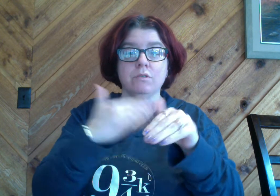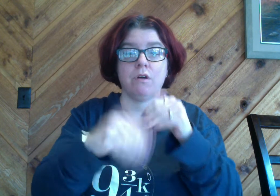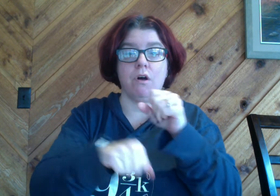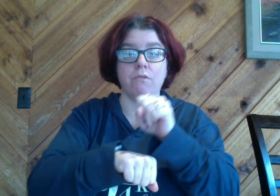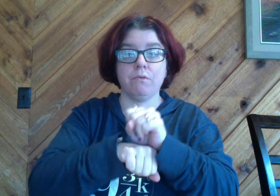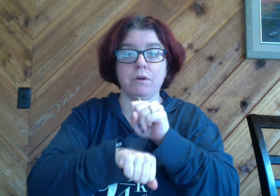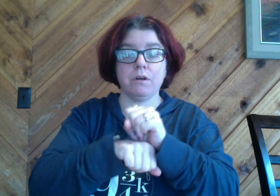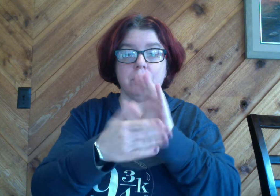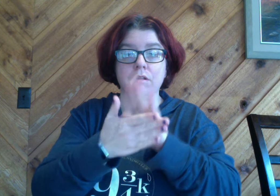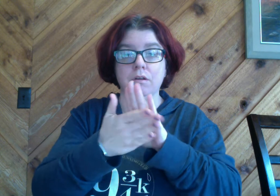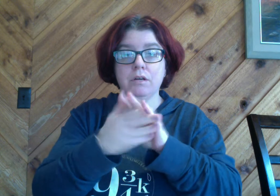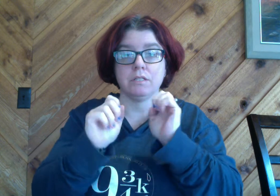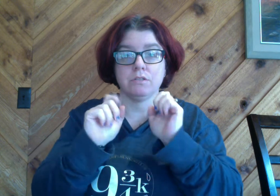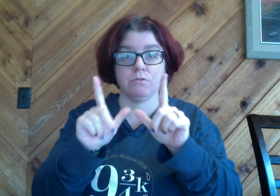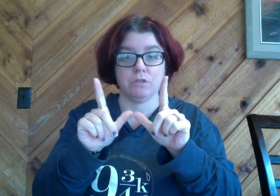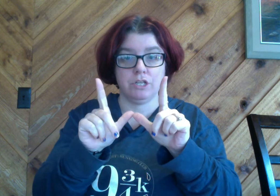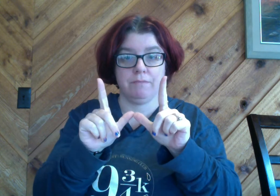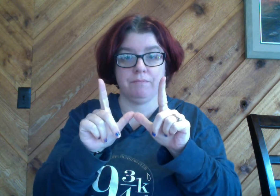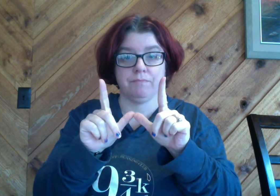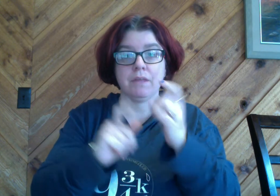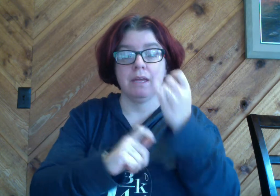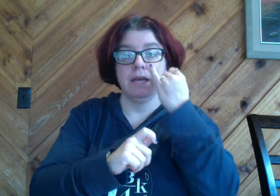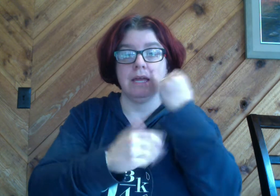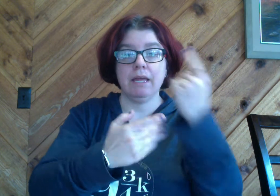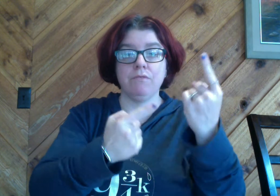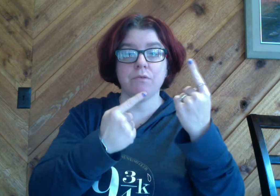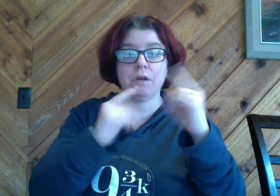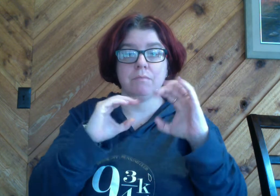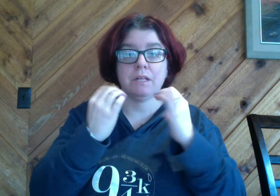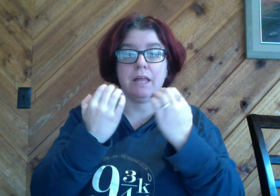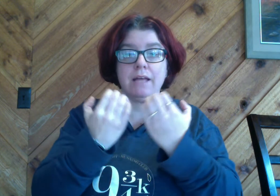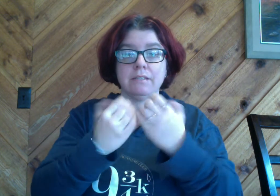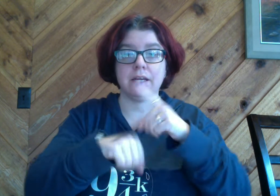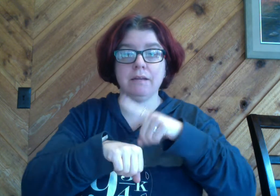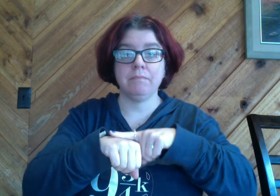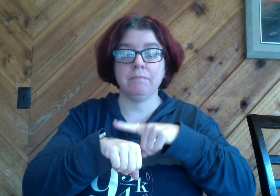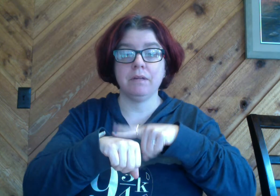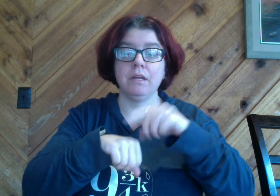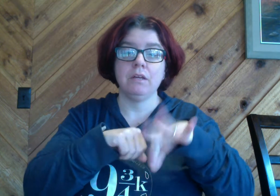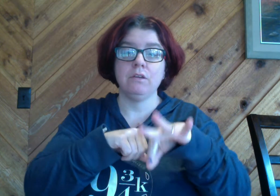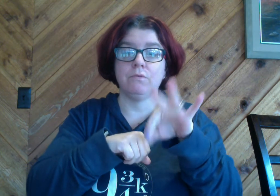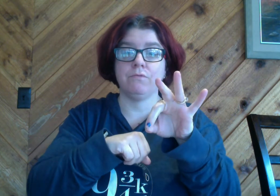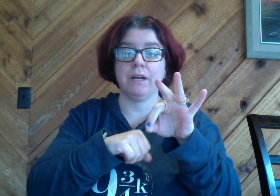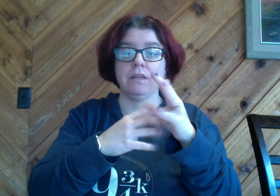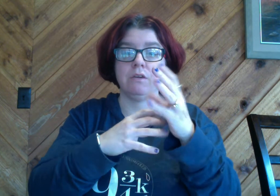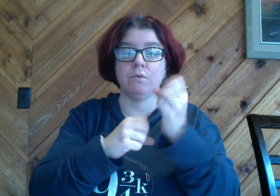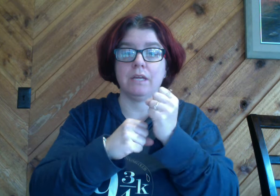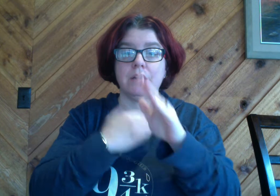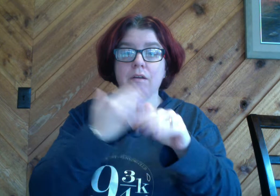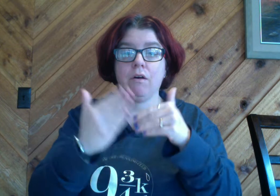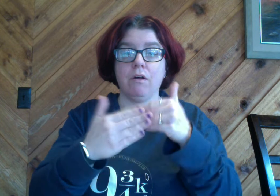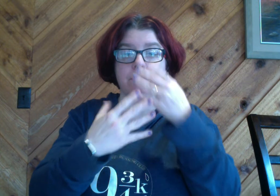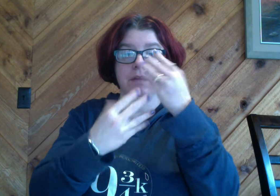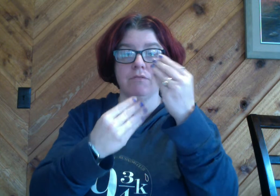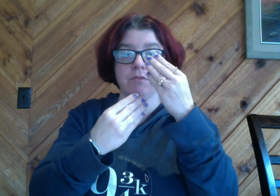all of the work on Schoology. If you come to class time, you will find that you will get all of the